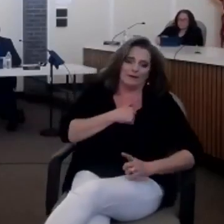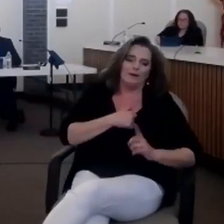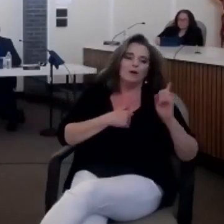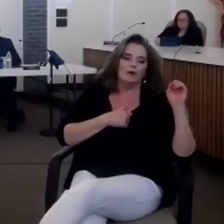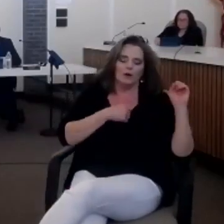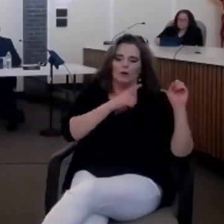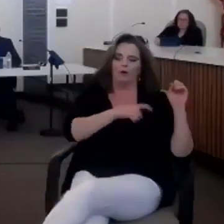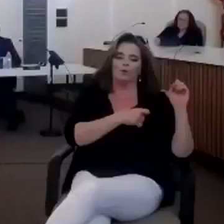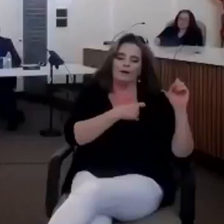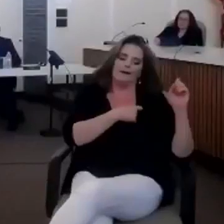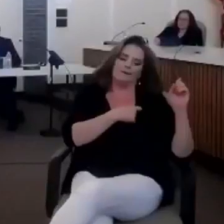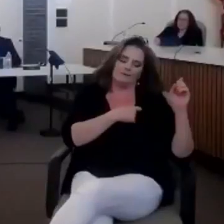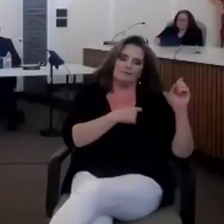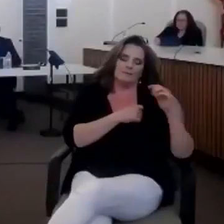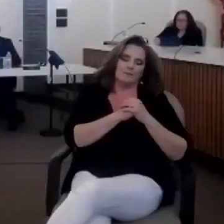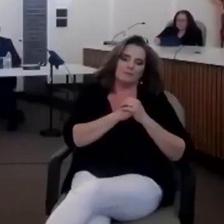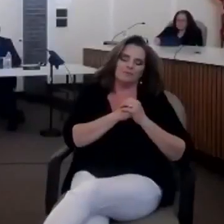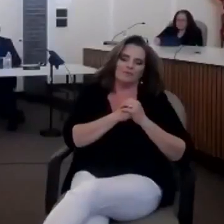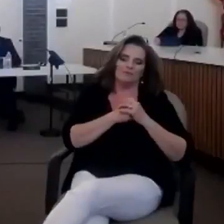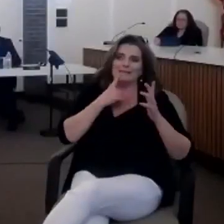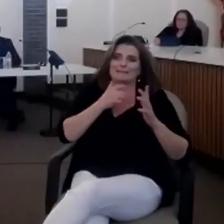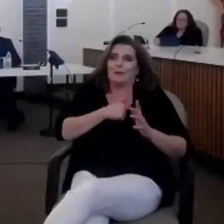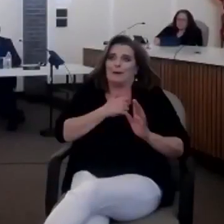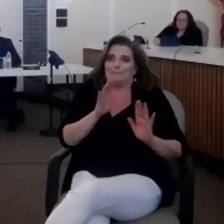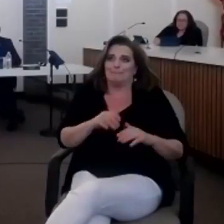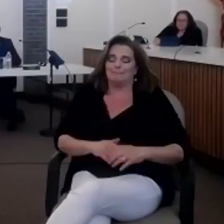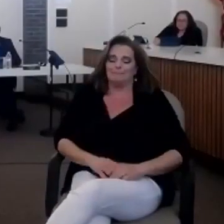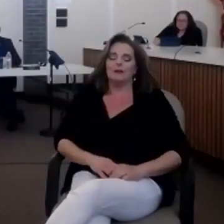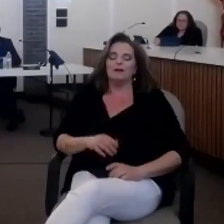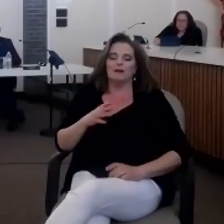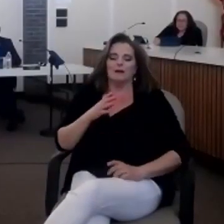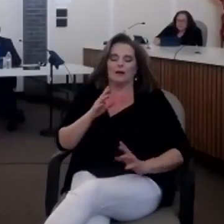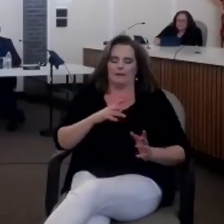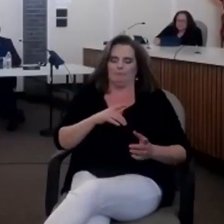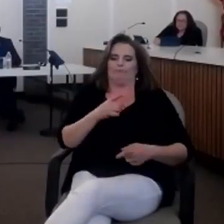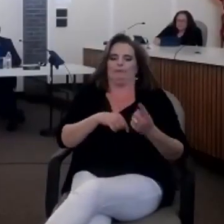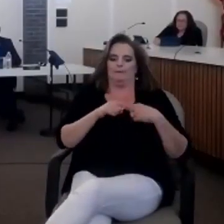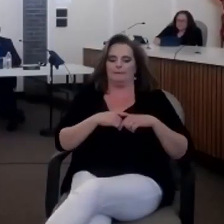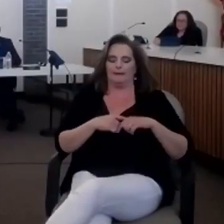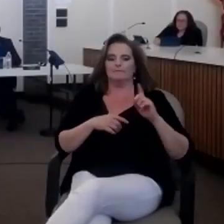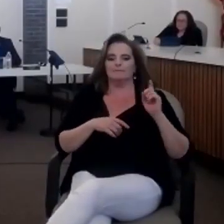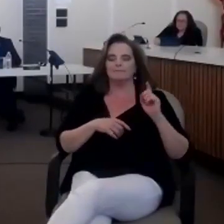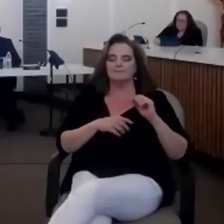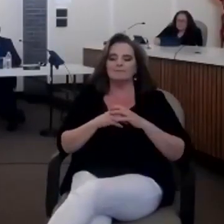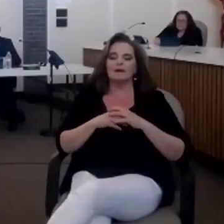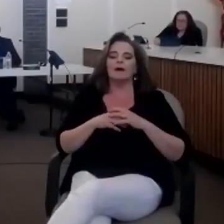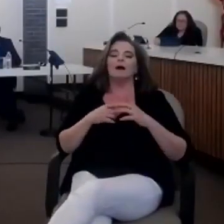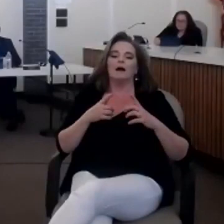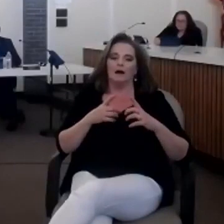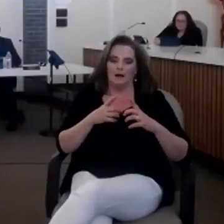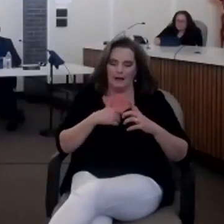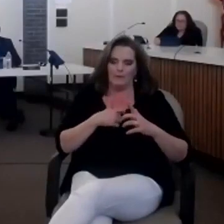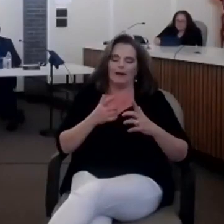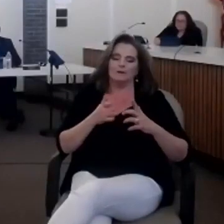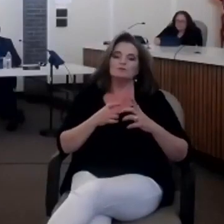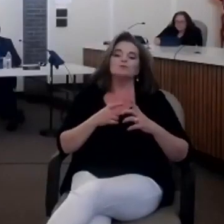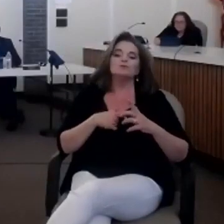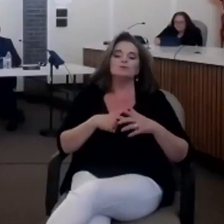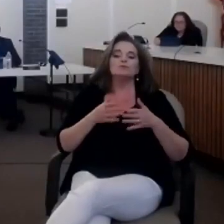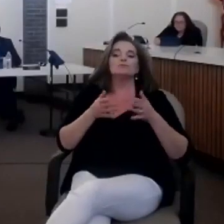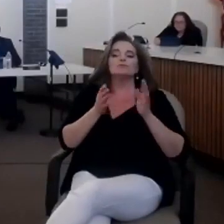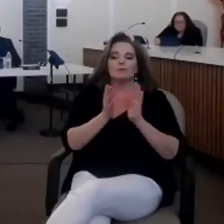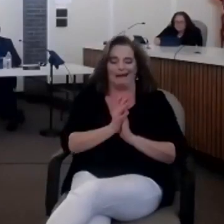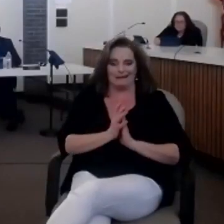address We secret have to do first. the whole thing. Yes. Okay, great, sorry. All right, fellow town board, I would like to make the